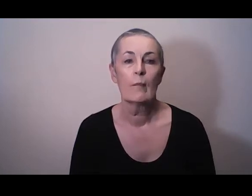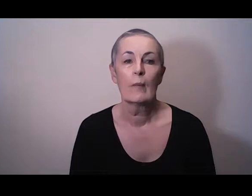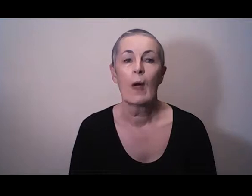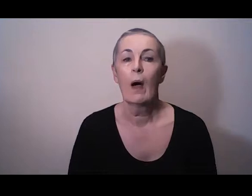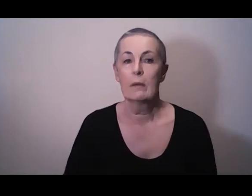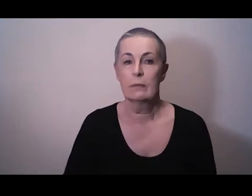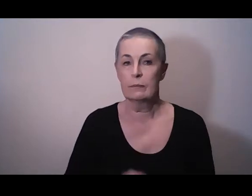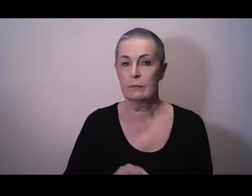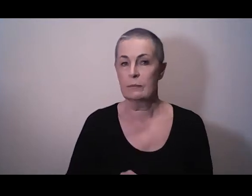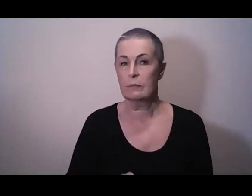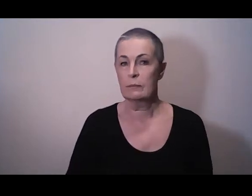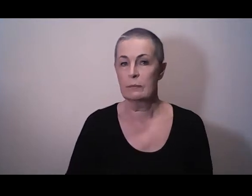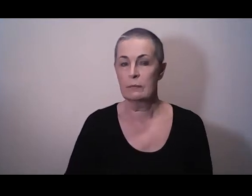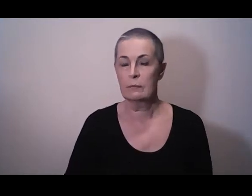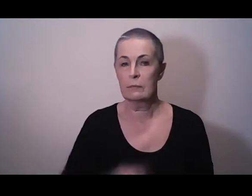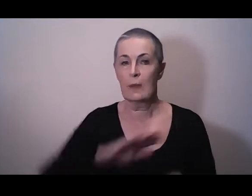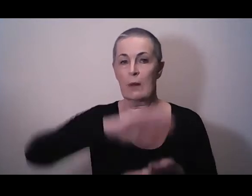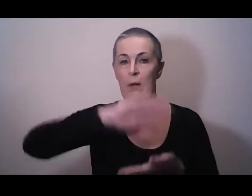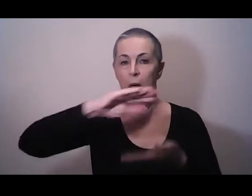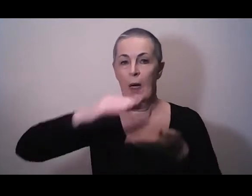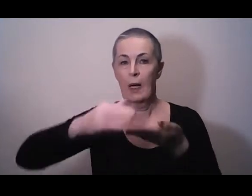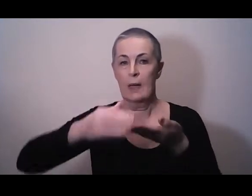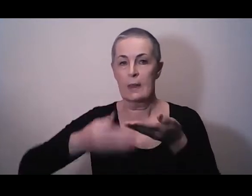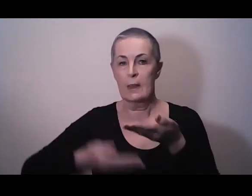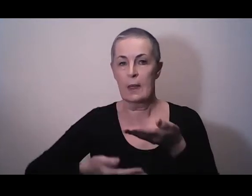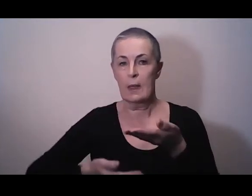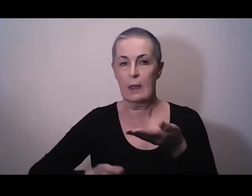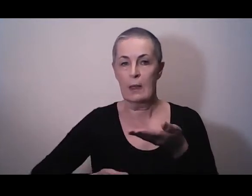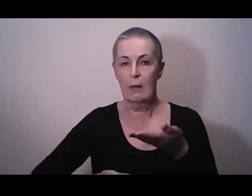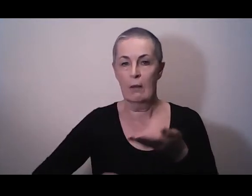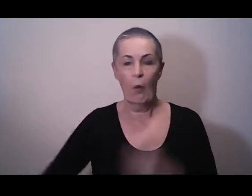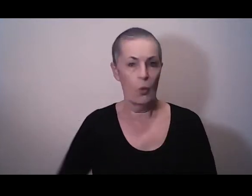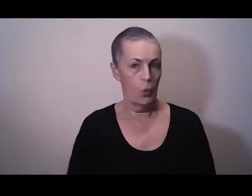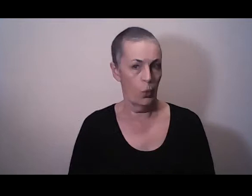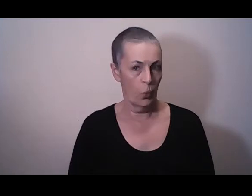it pushes back and that one pushes forward.